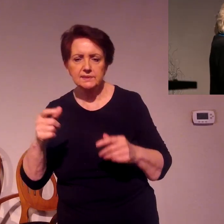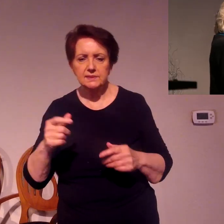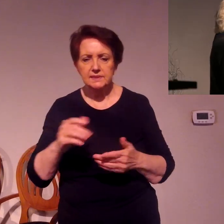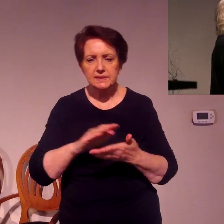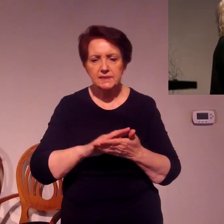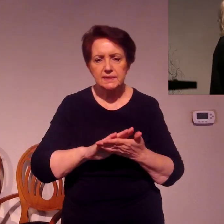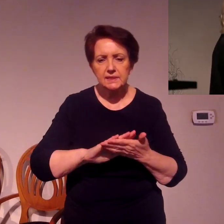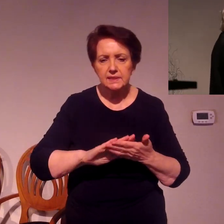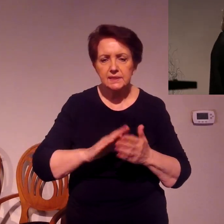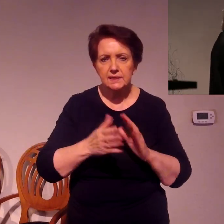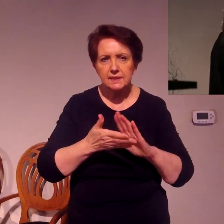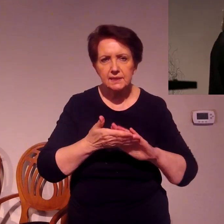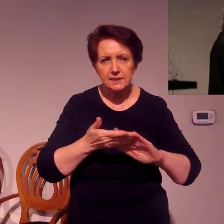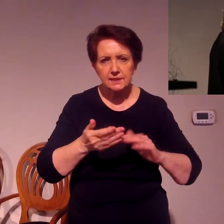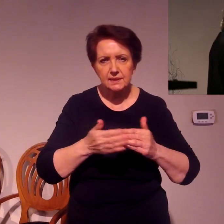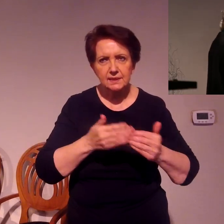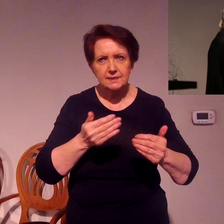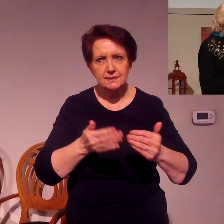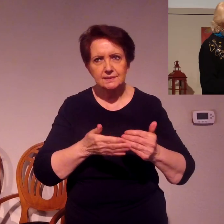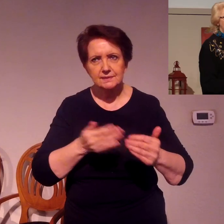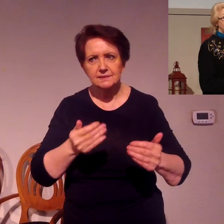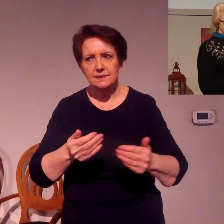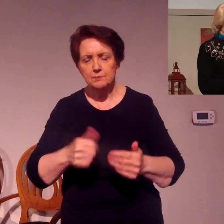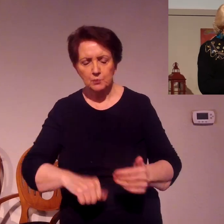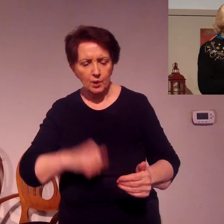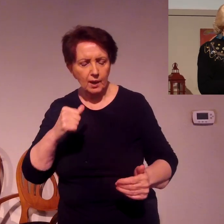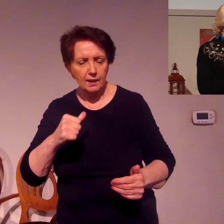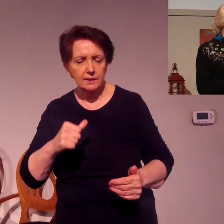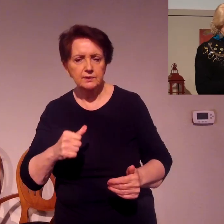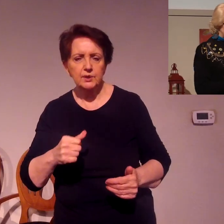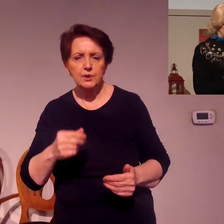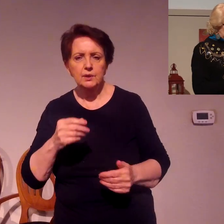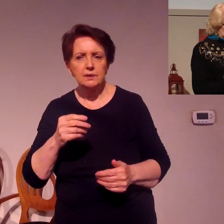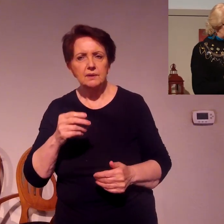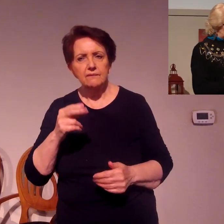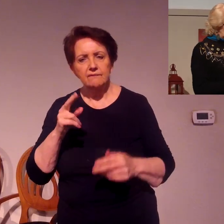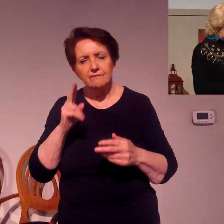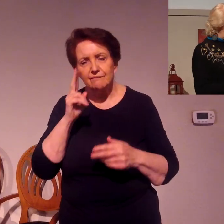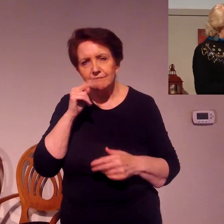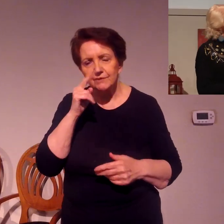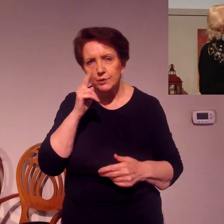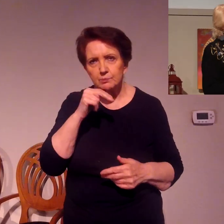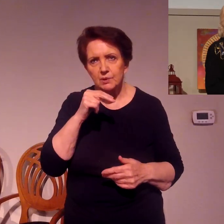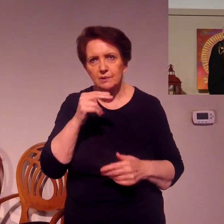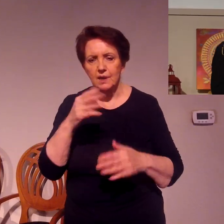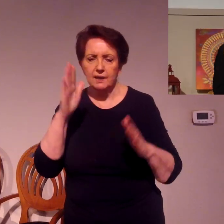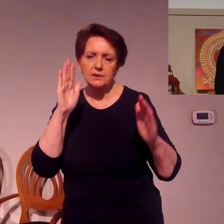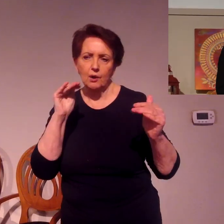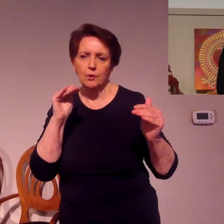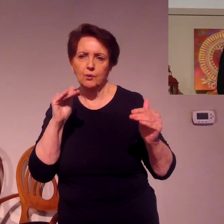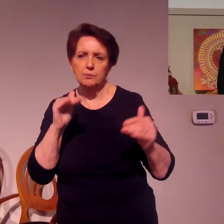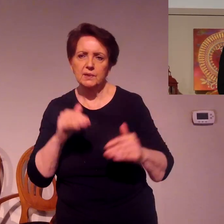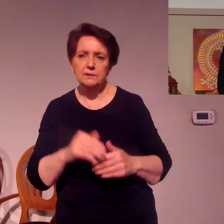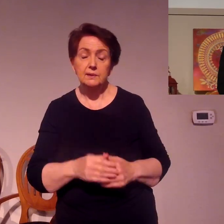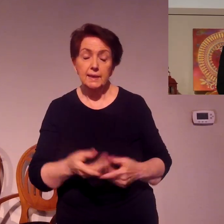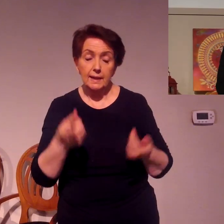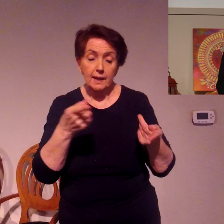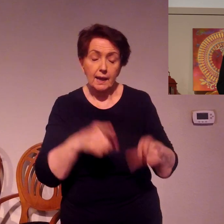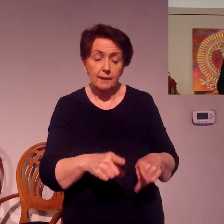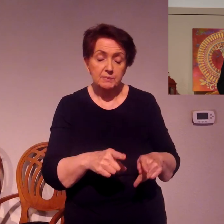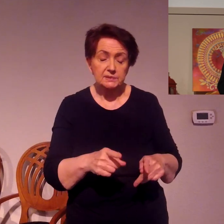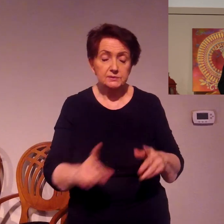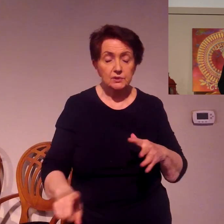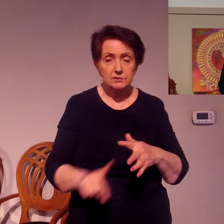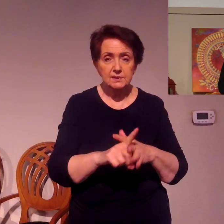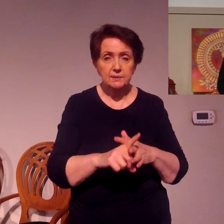bliss, humor, and hope. It manifests in us when we are open-hearted,